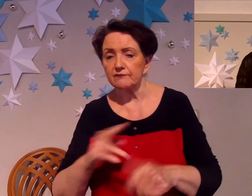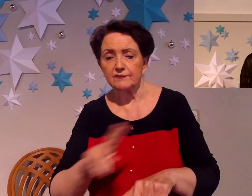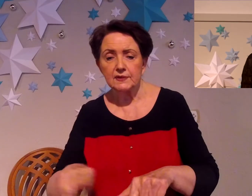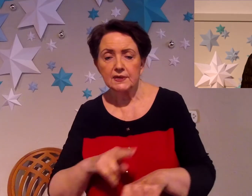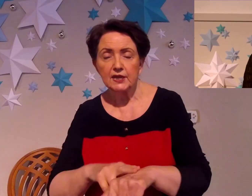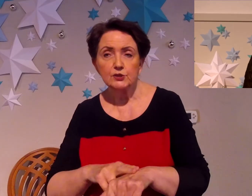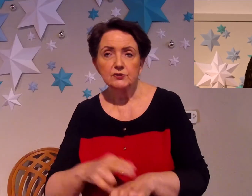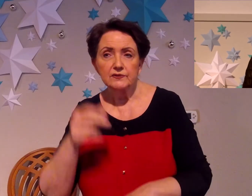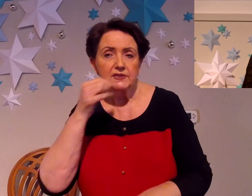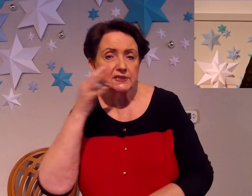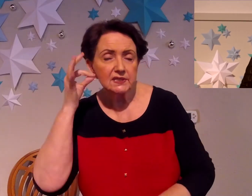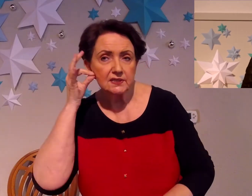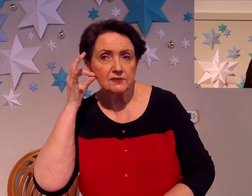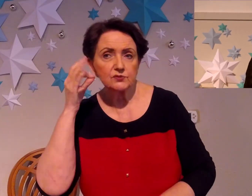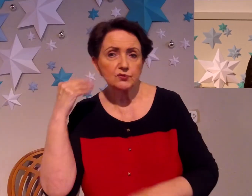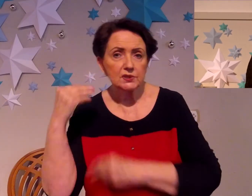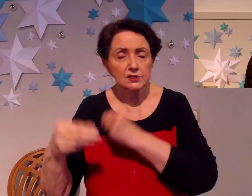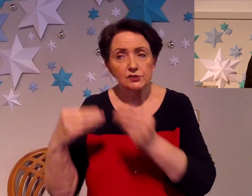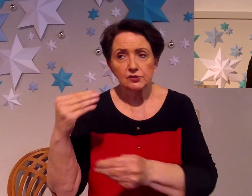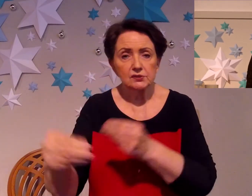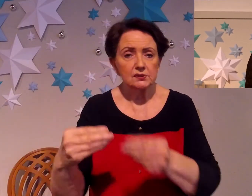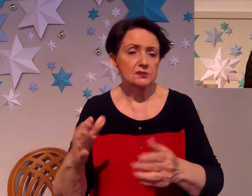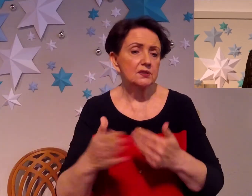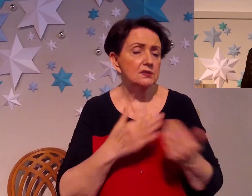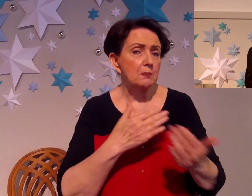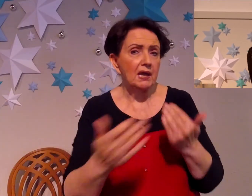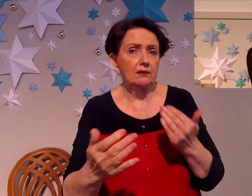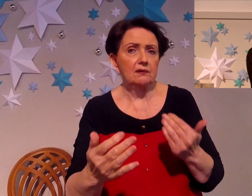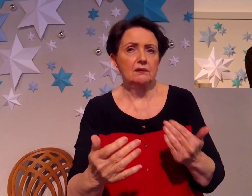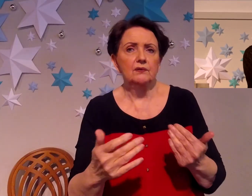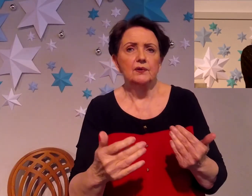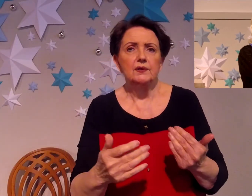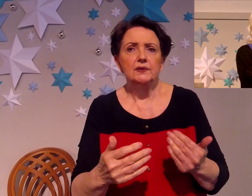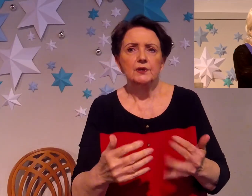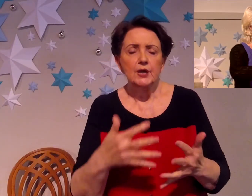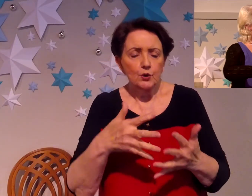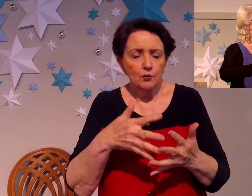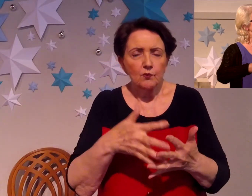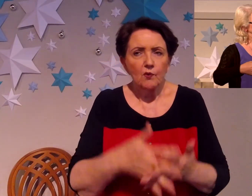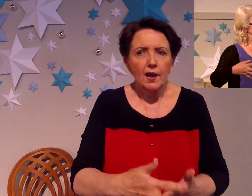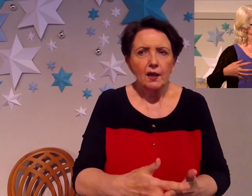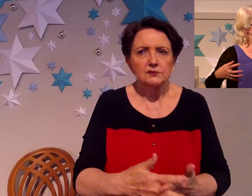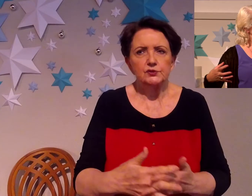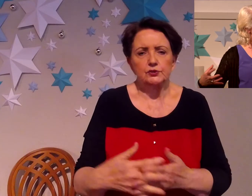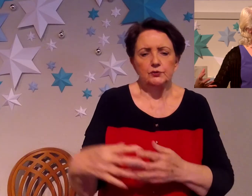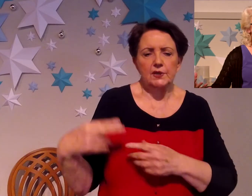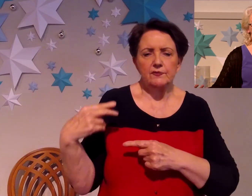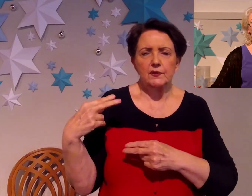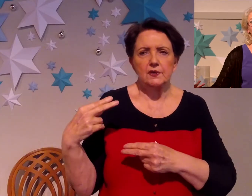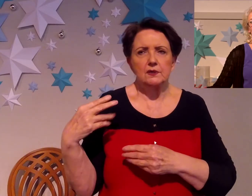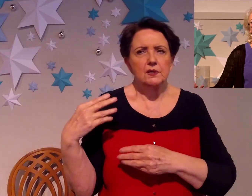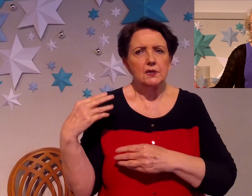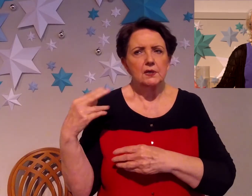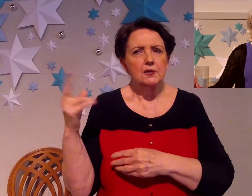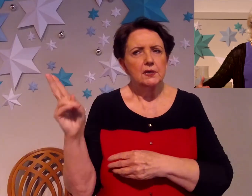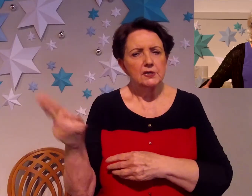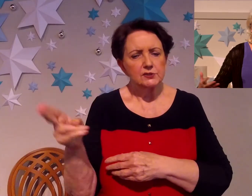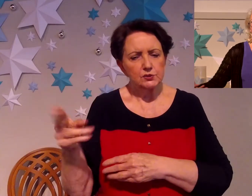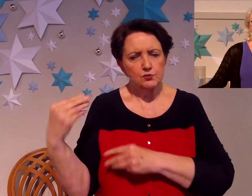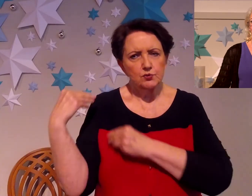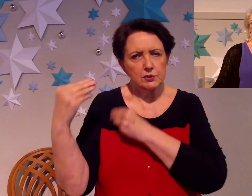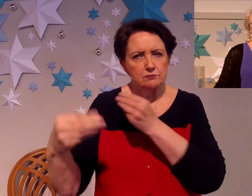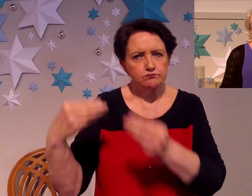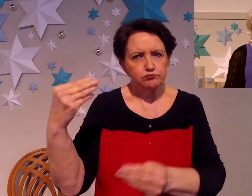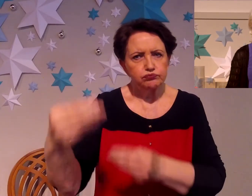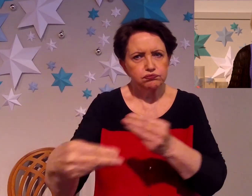indigenous people's traditions, these ground us in this long history that we all actually